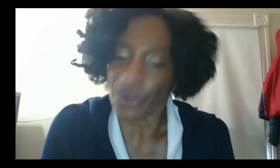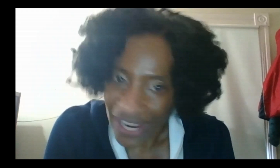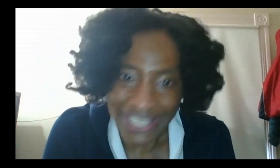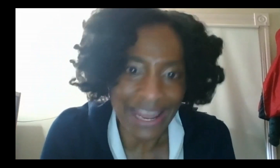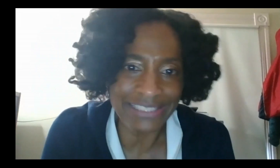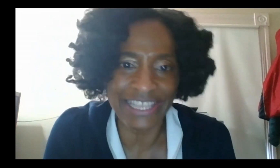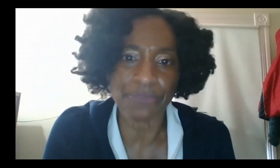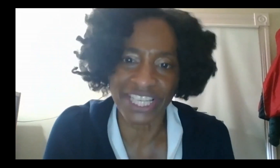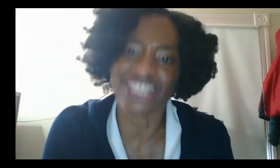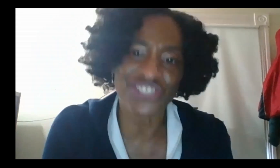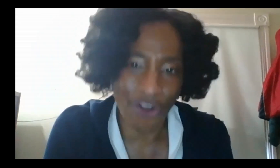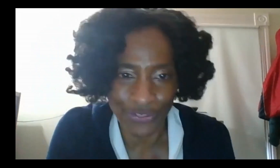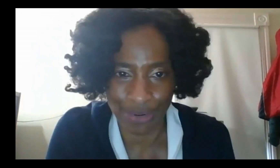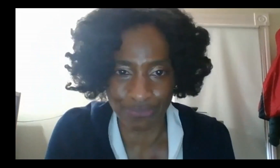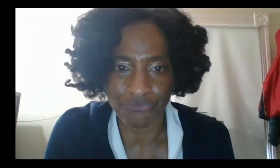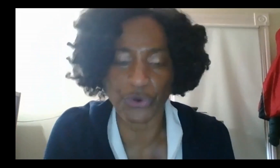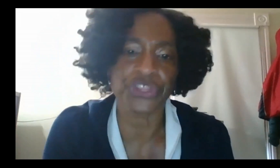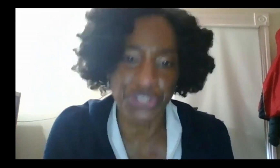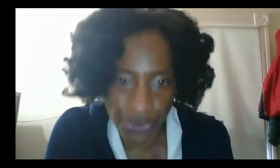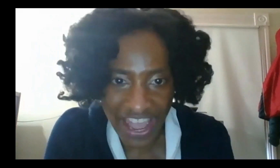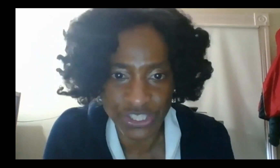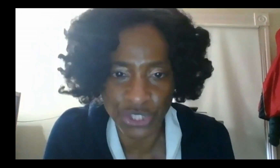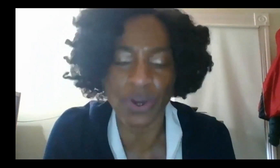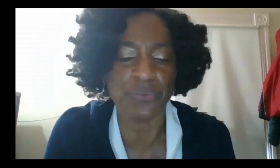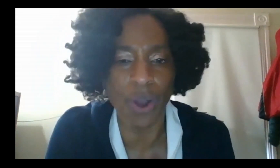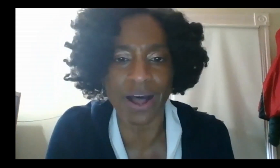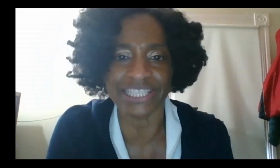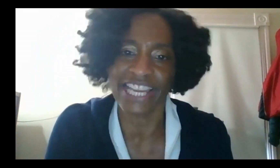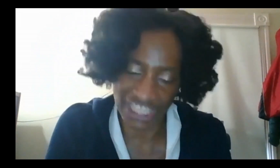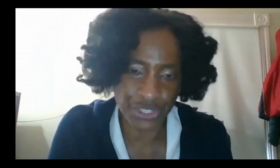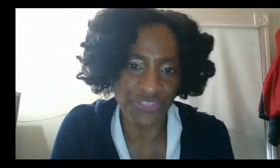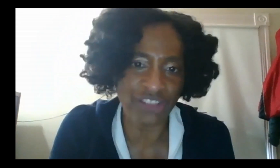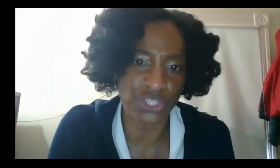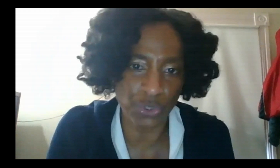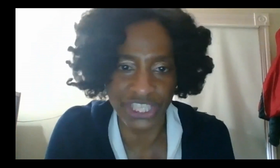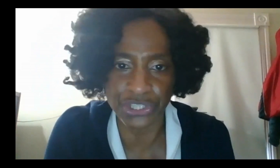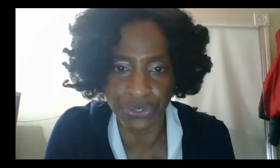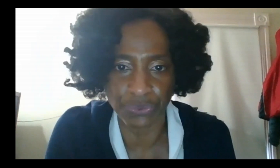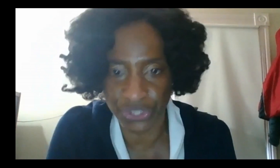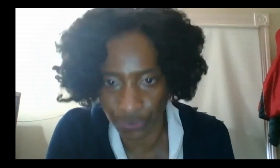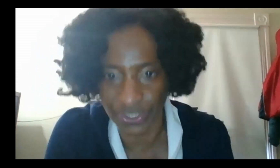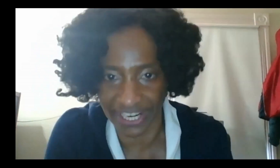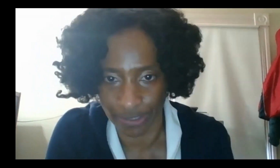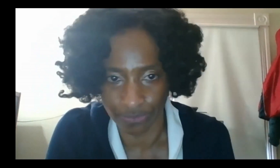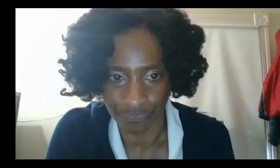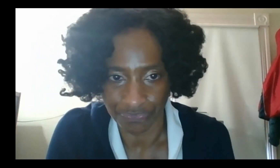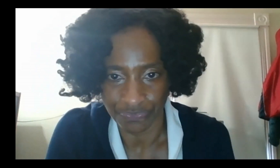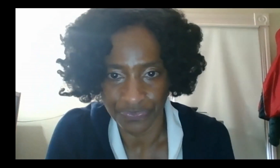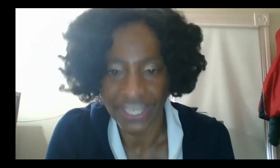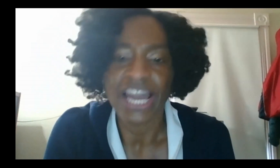We want to recognize them and install them for the 2021 and 2022 school